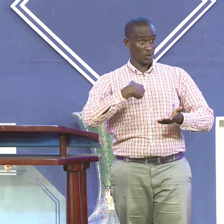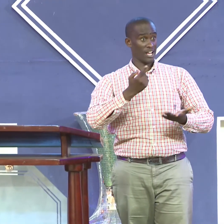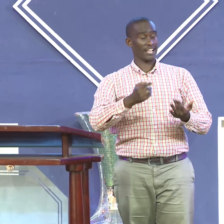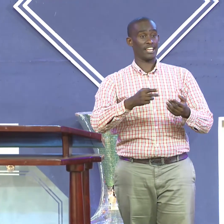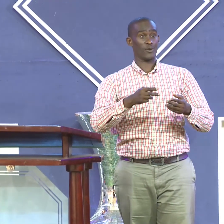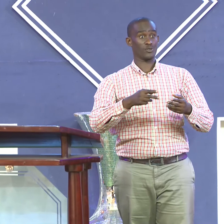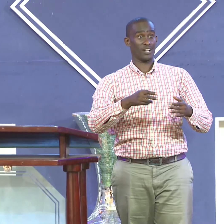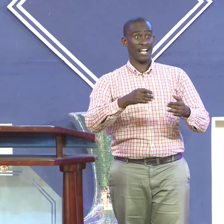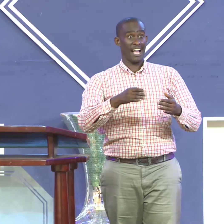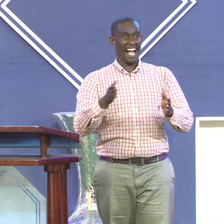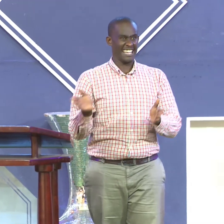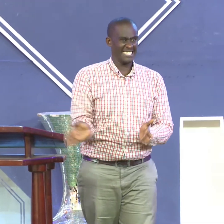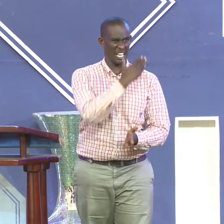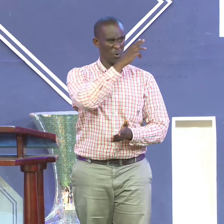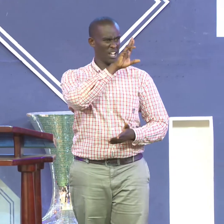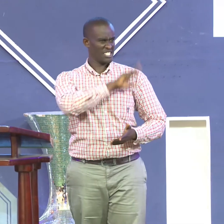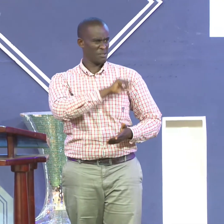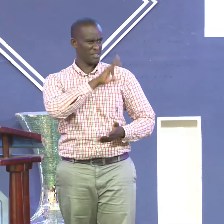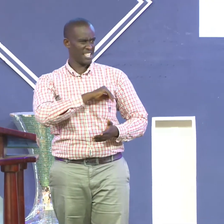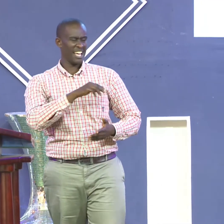that he will first take away that sin. He's